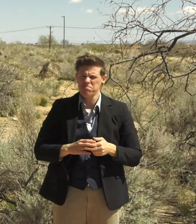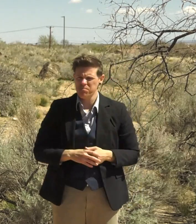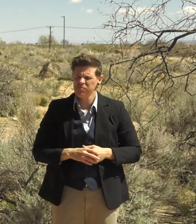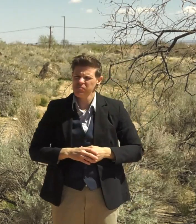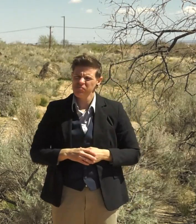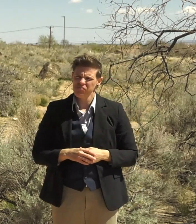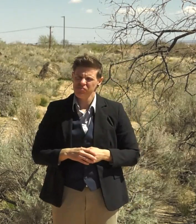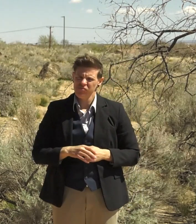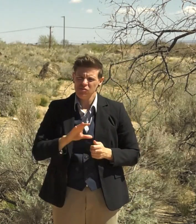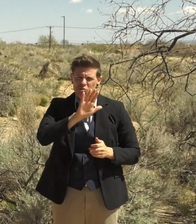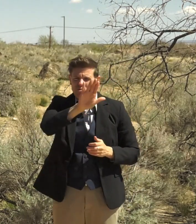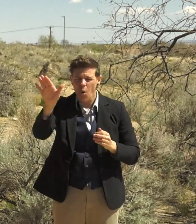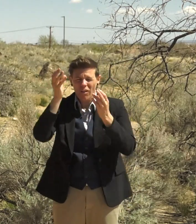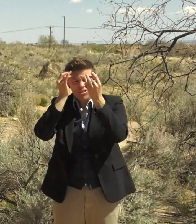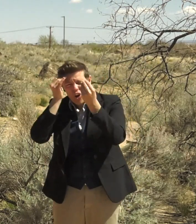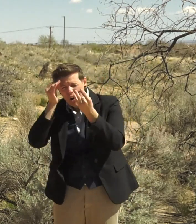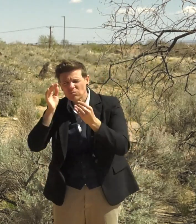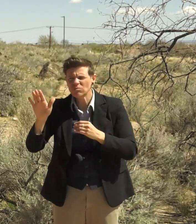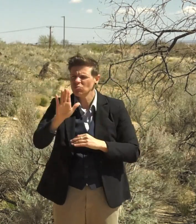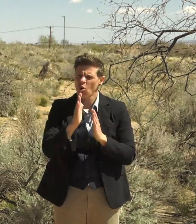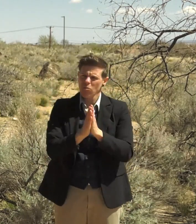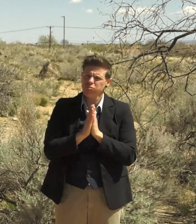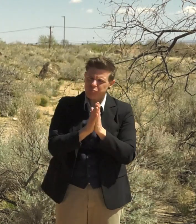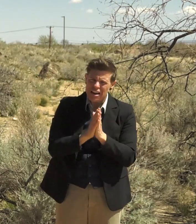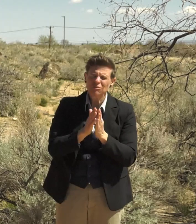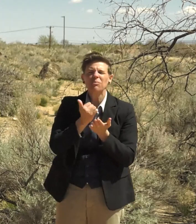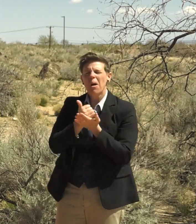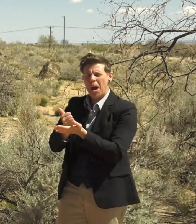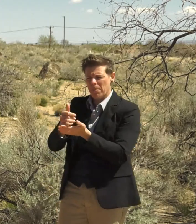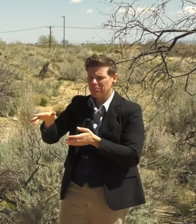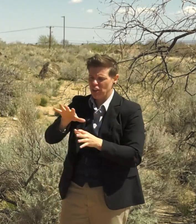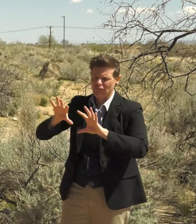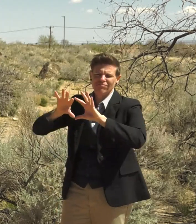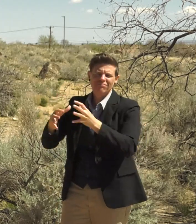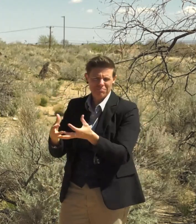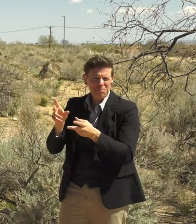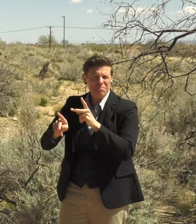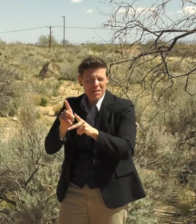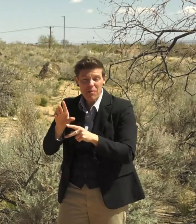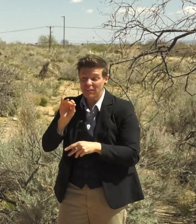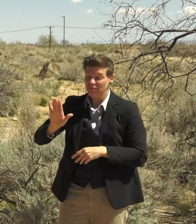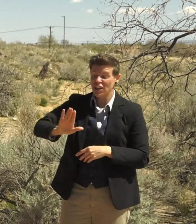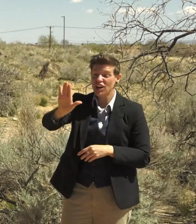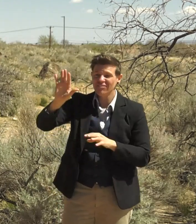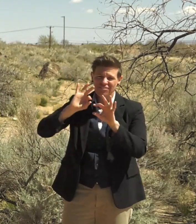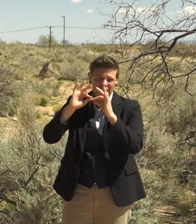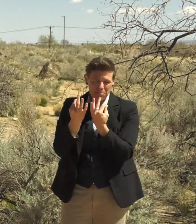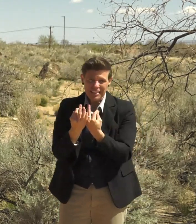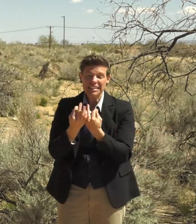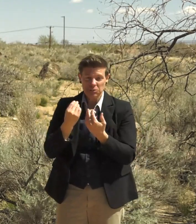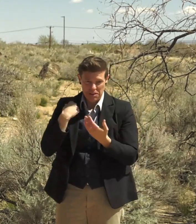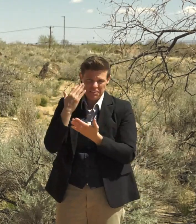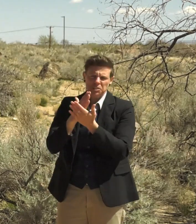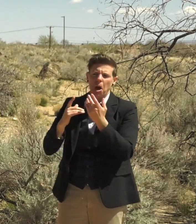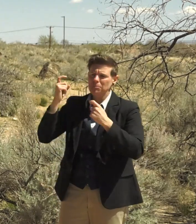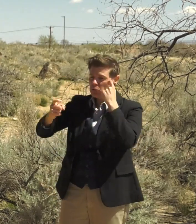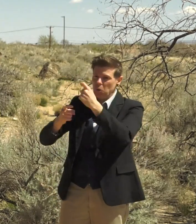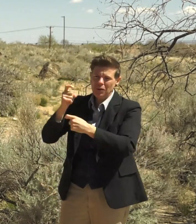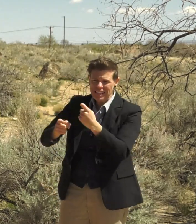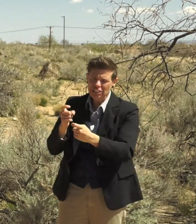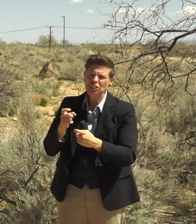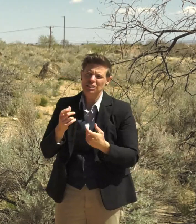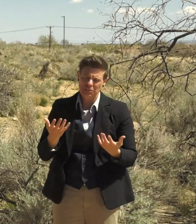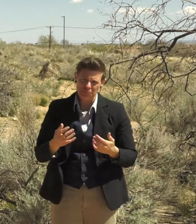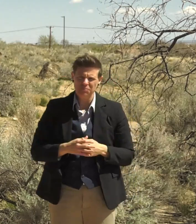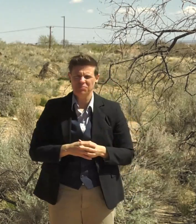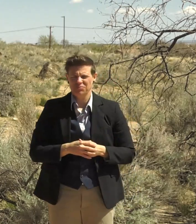these facilities and their family members who may have visited in recent times. Hopefully not, but for